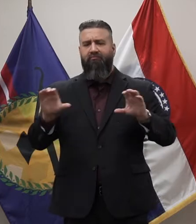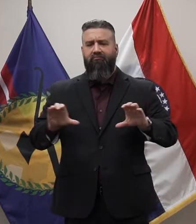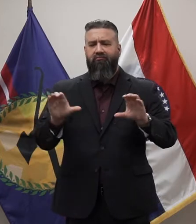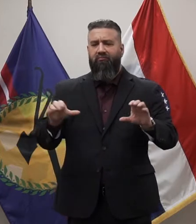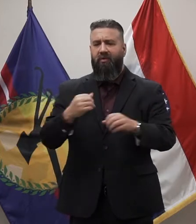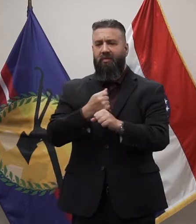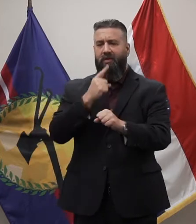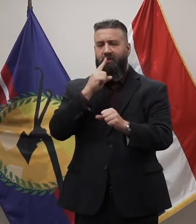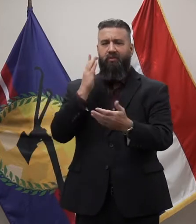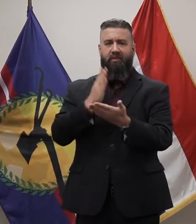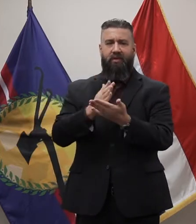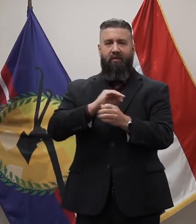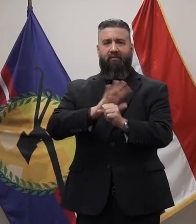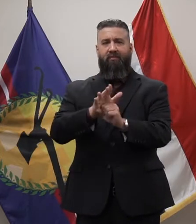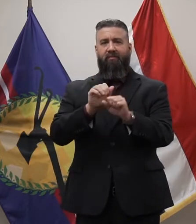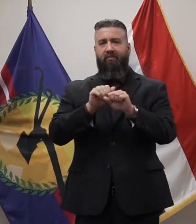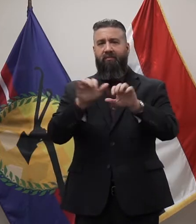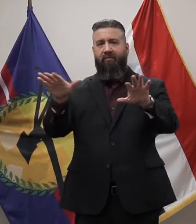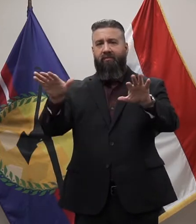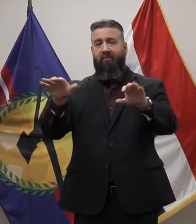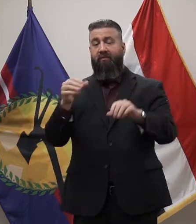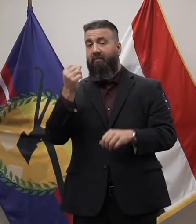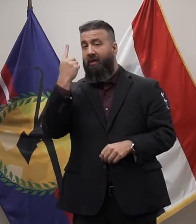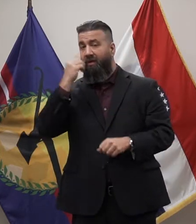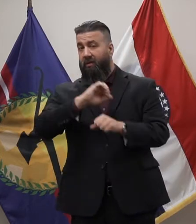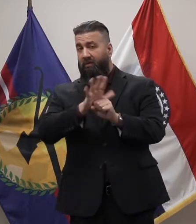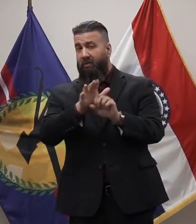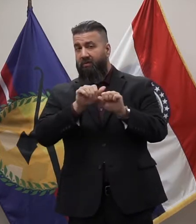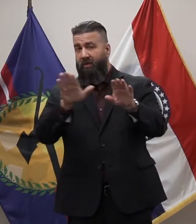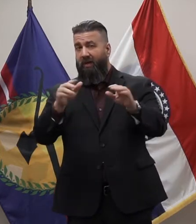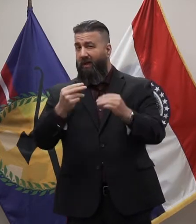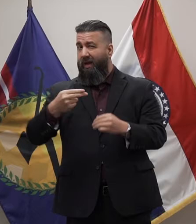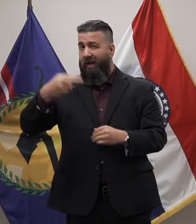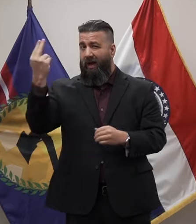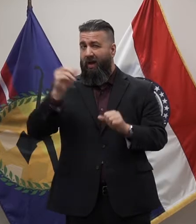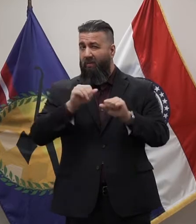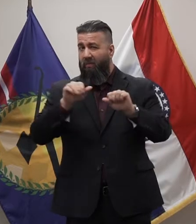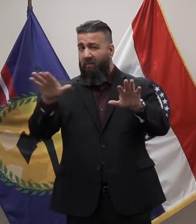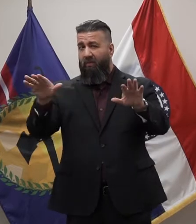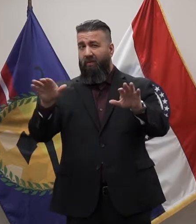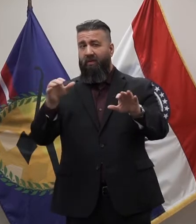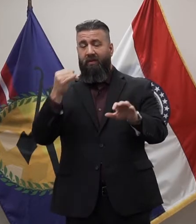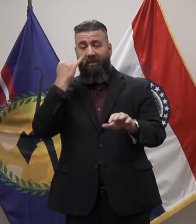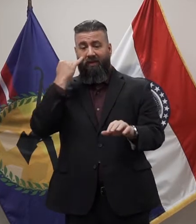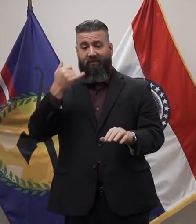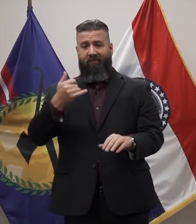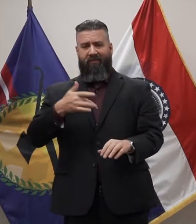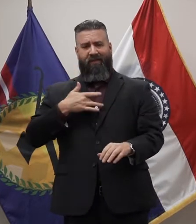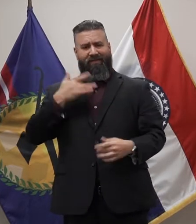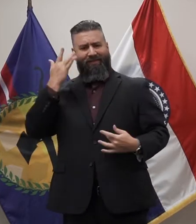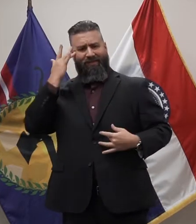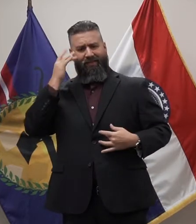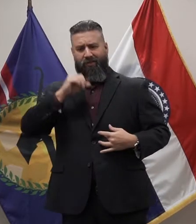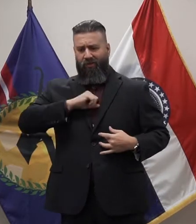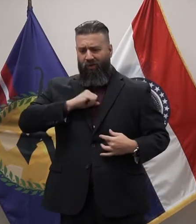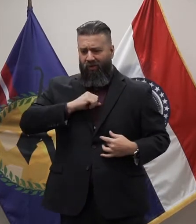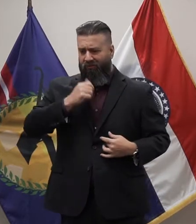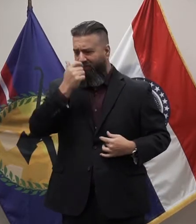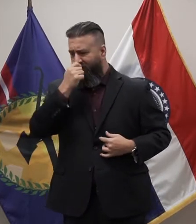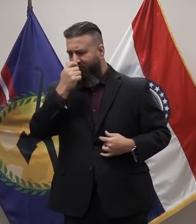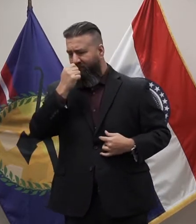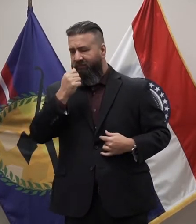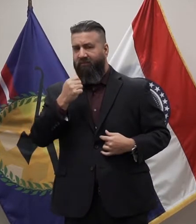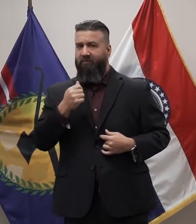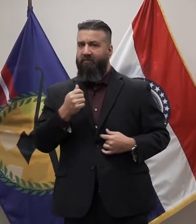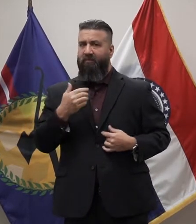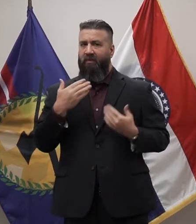disease. With the high rates of community transmission in St. Louis County, you should get tested if you have any symptoms at all, or if you were a